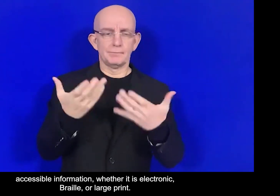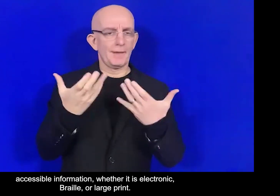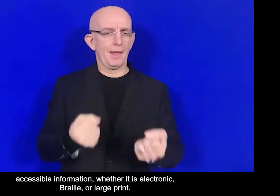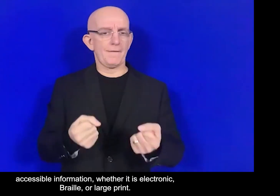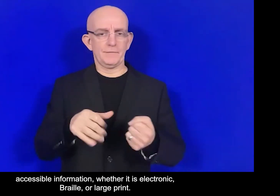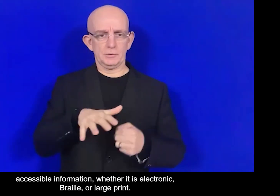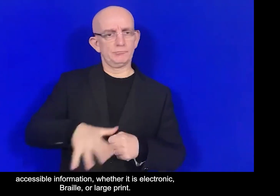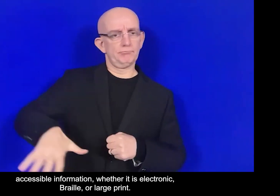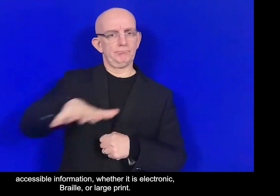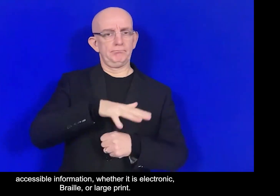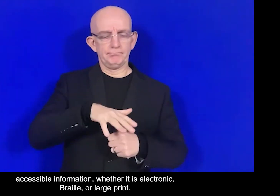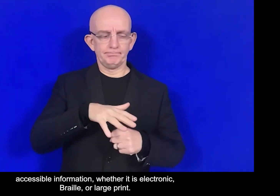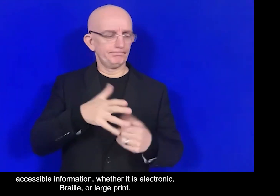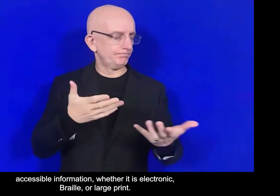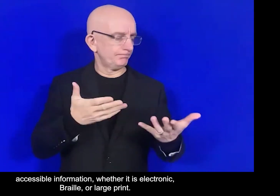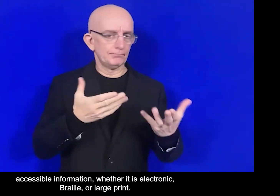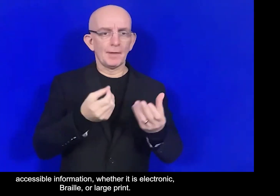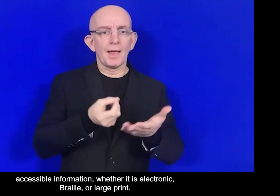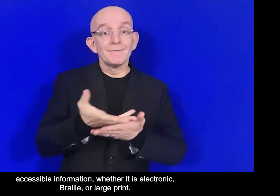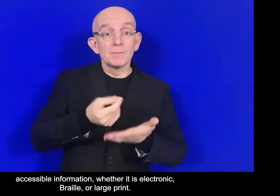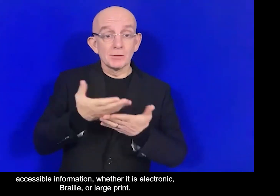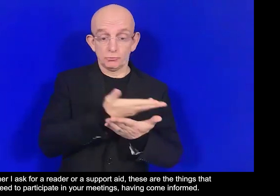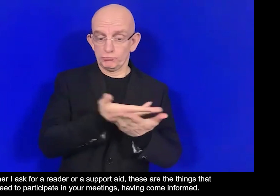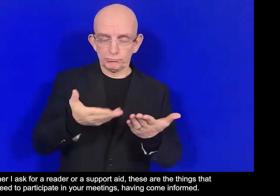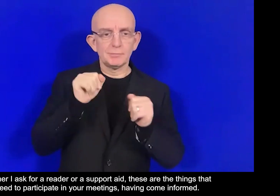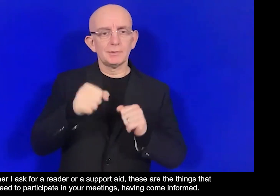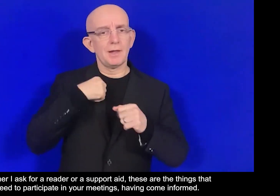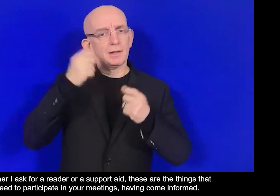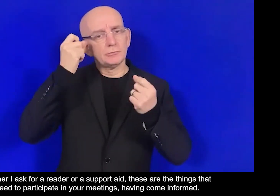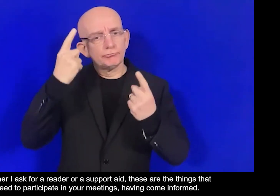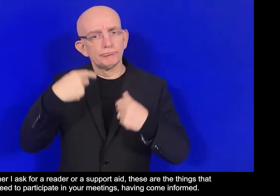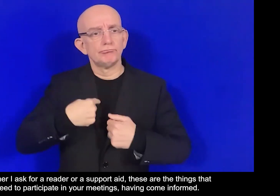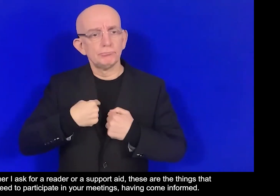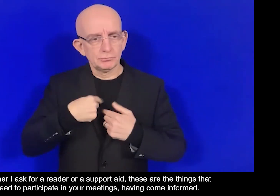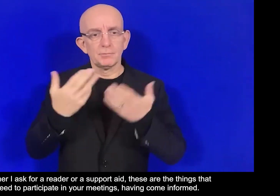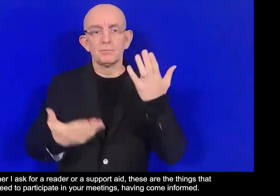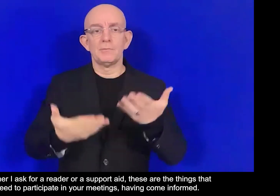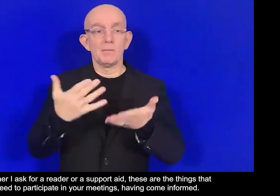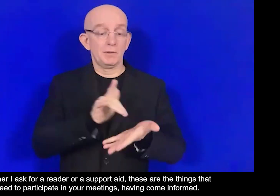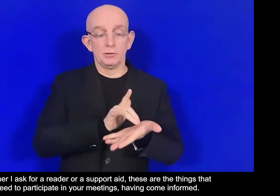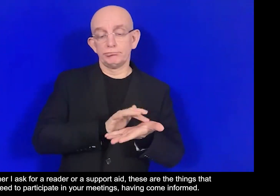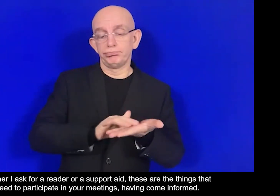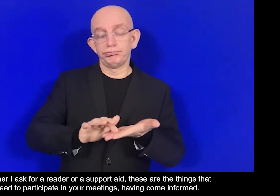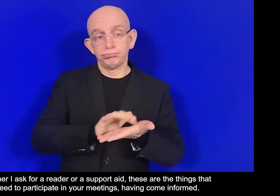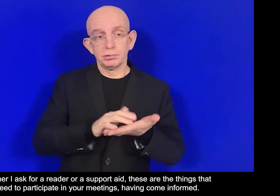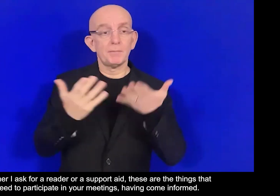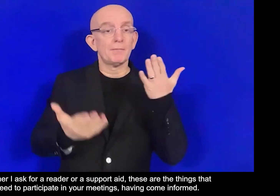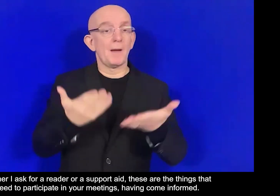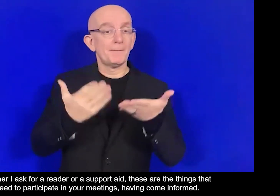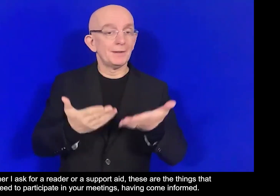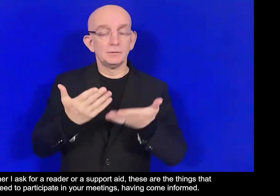whether it is electronic, braille, or large print. Whether I ask for a reader or a support